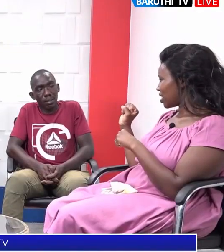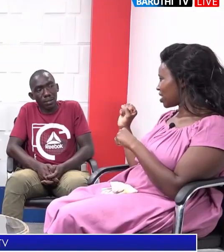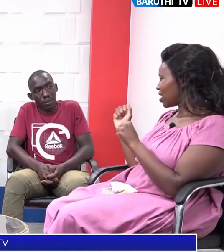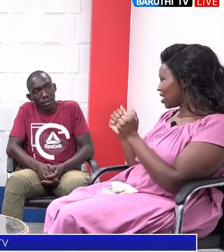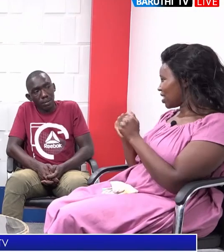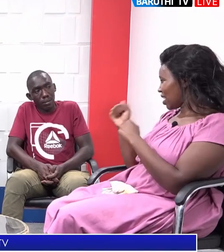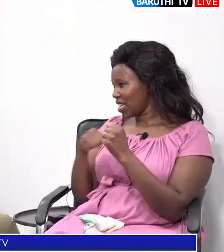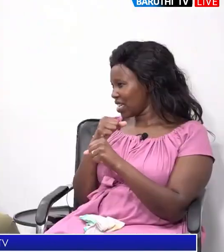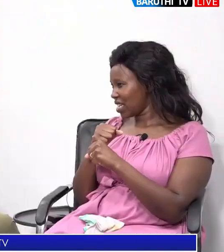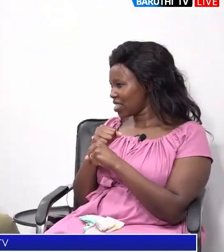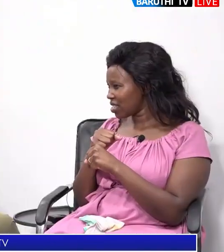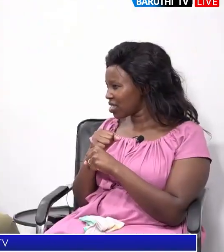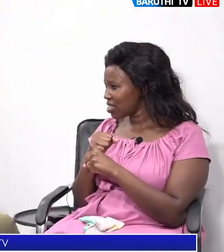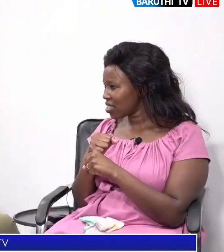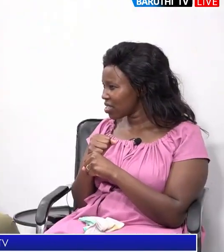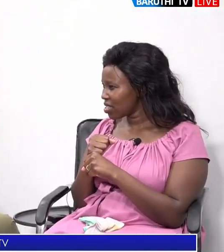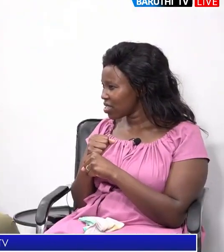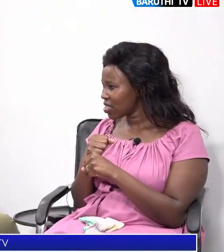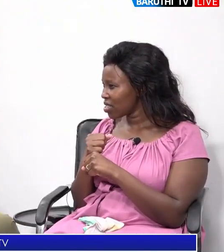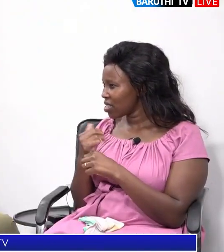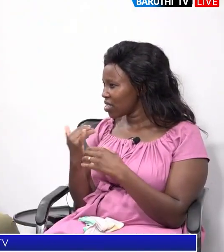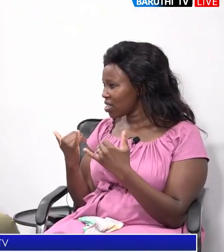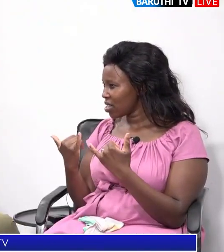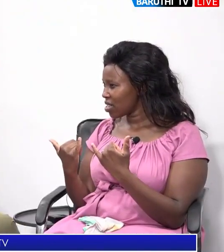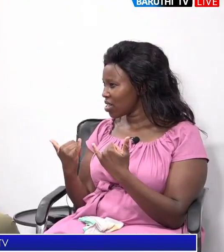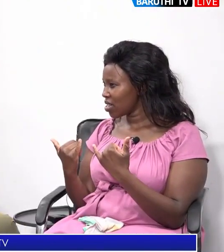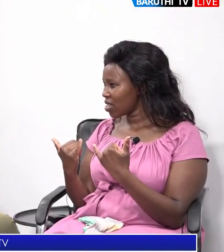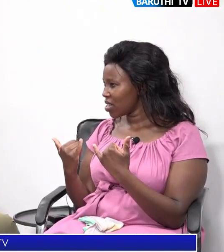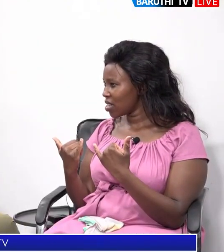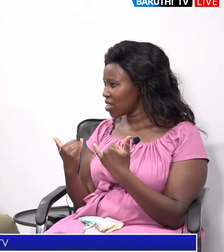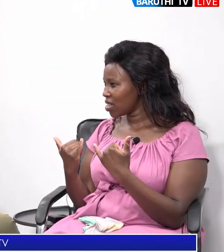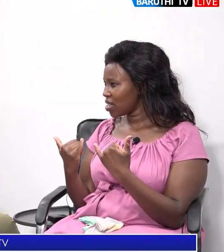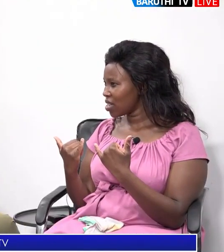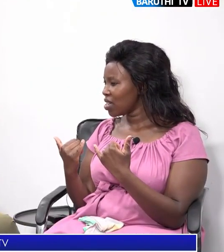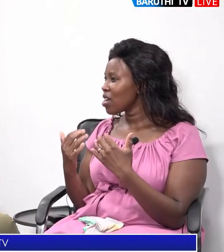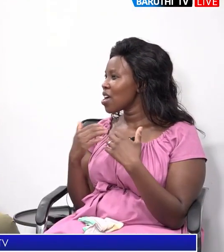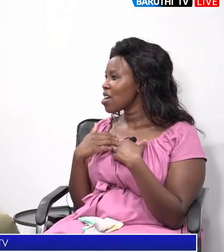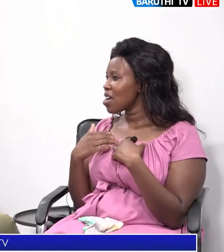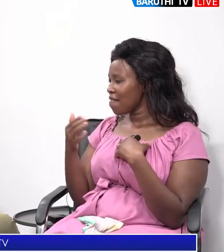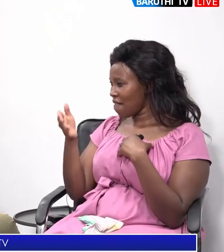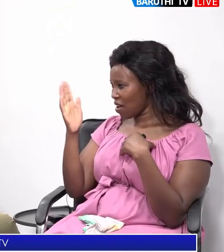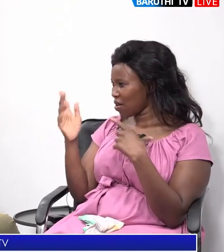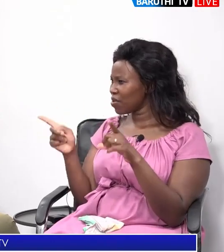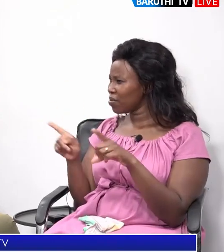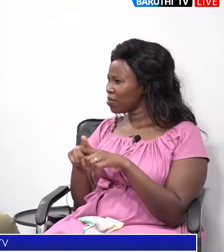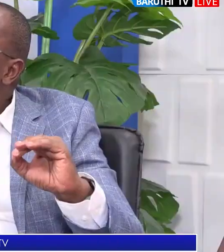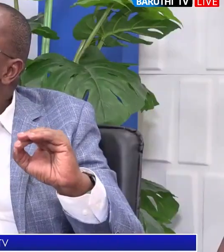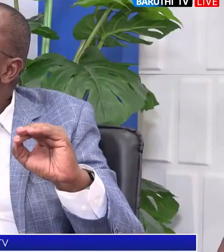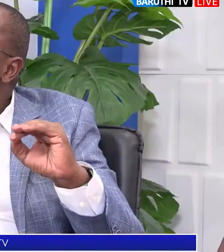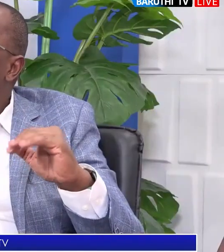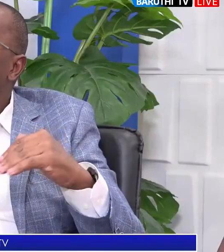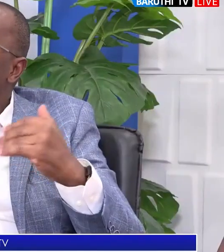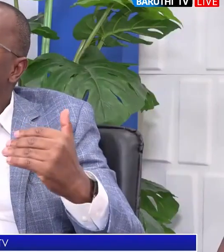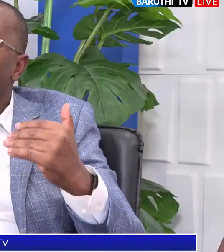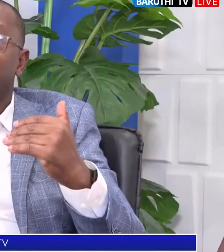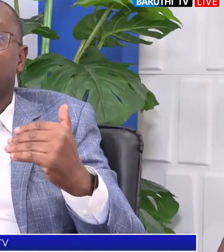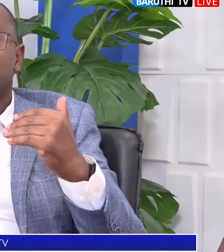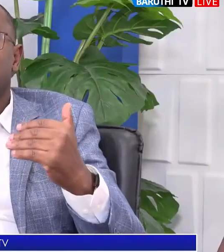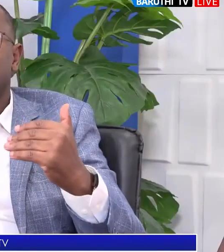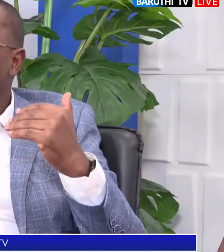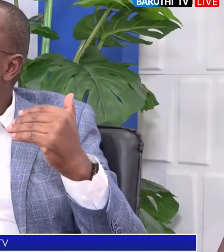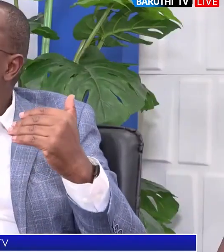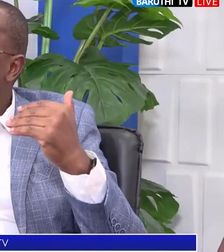make them to beat because of good things that you do. Yes. You know, singine tunashindagwa. You see, Bonfire,